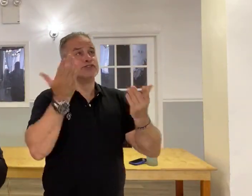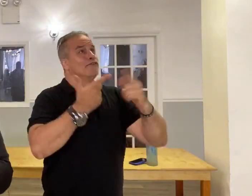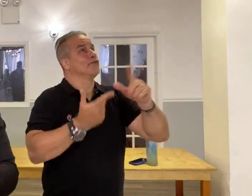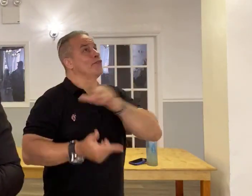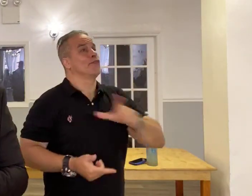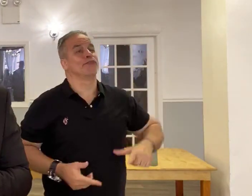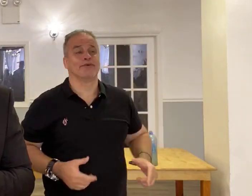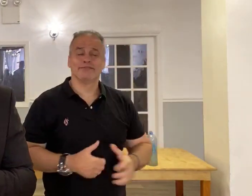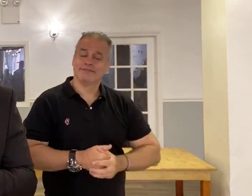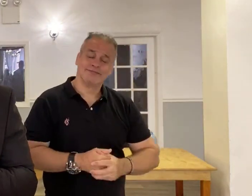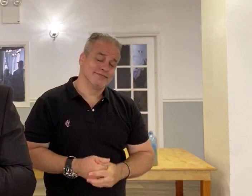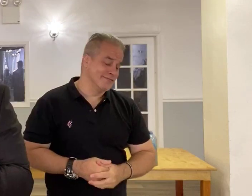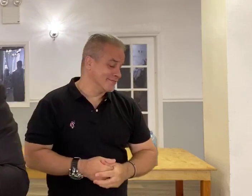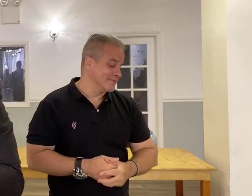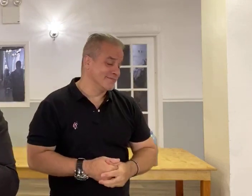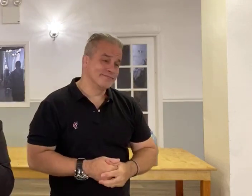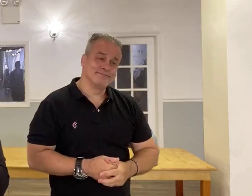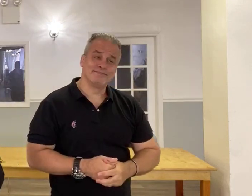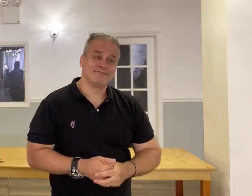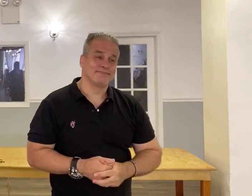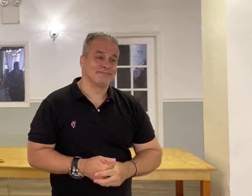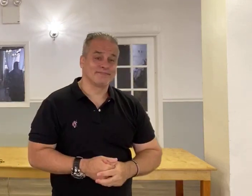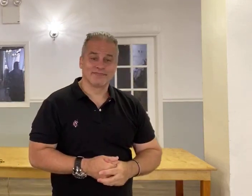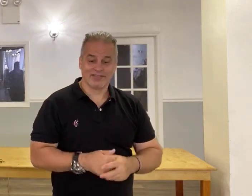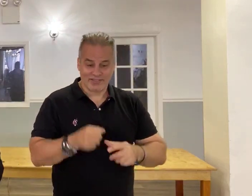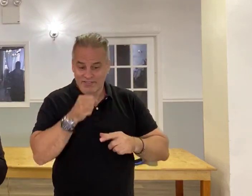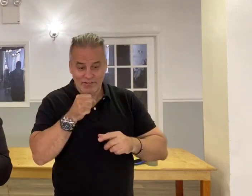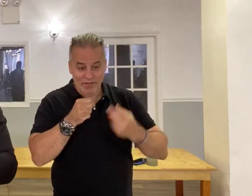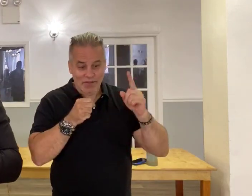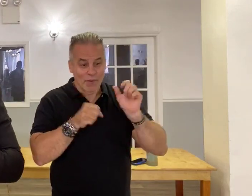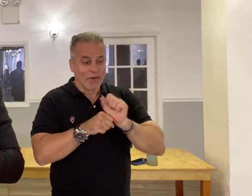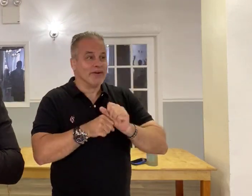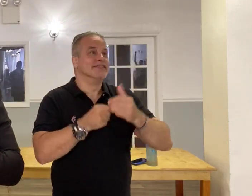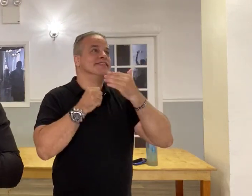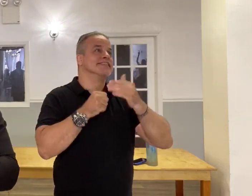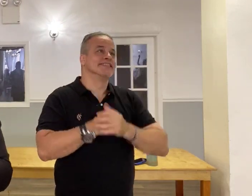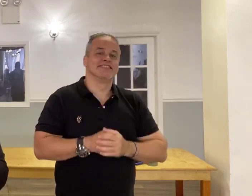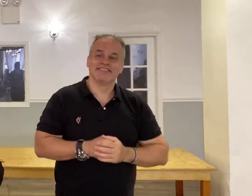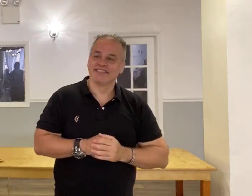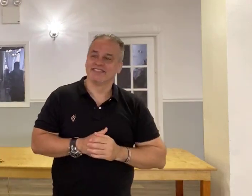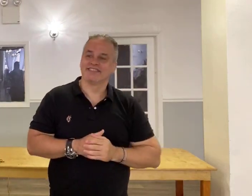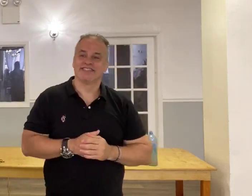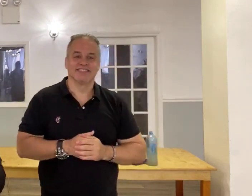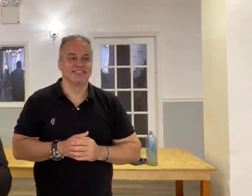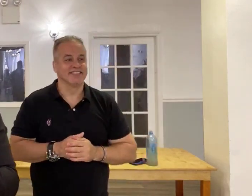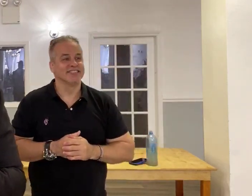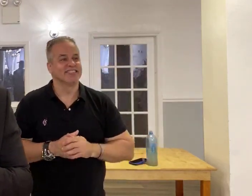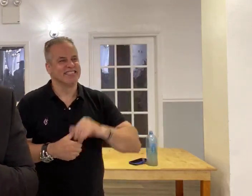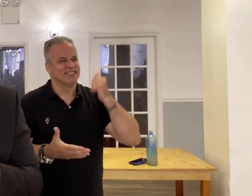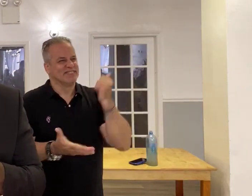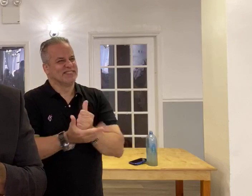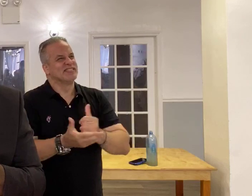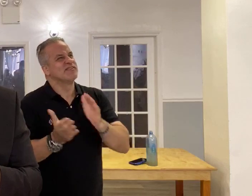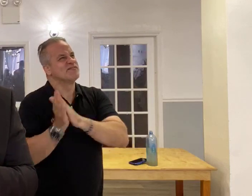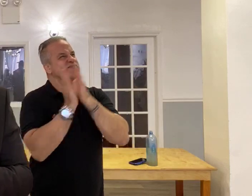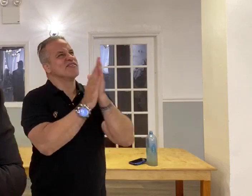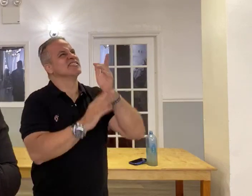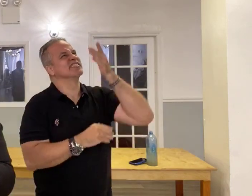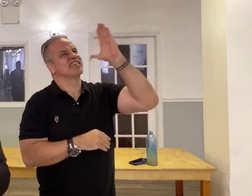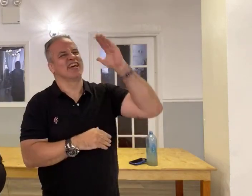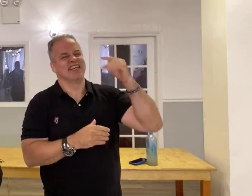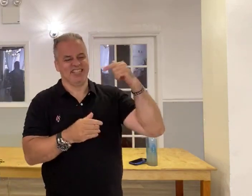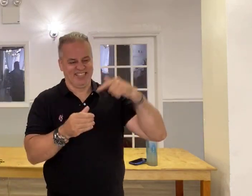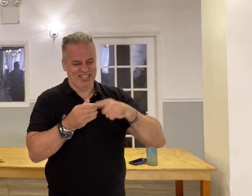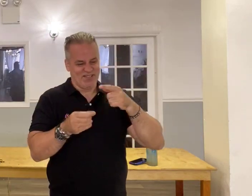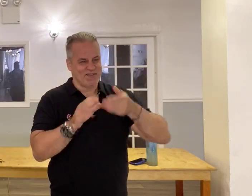There is great joy. Oh, you see the difference? Amen. Praise God. All right? It